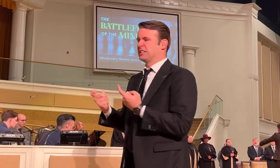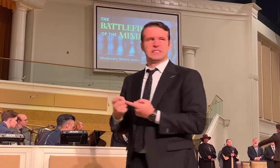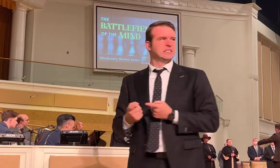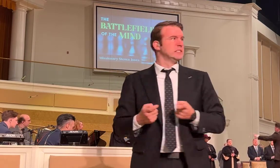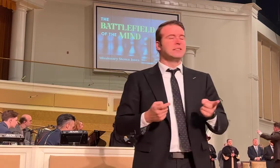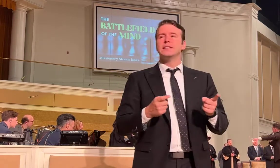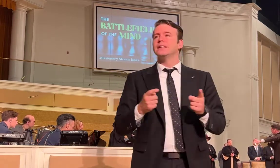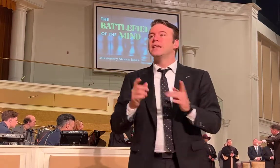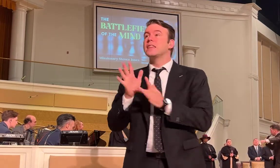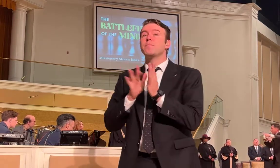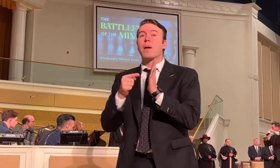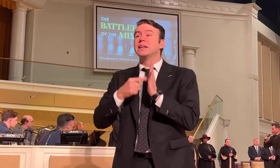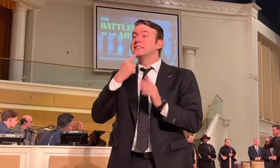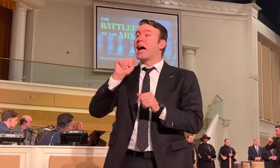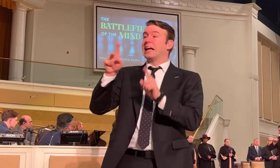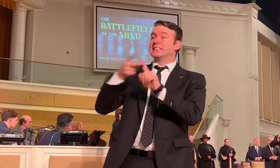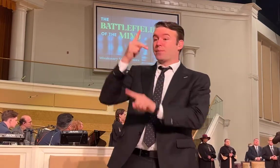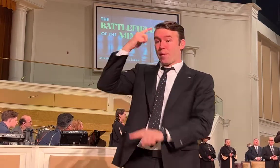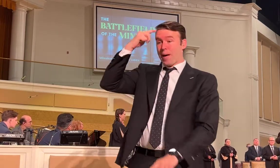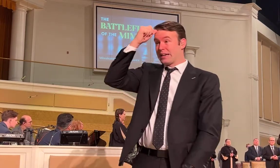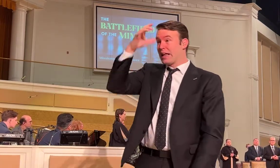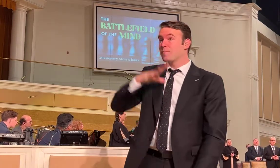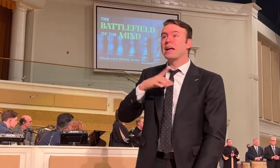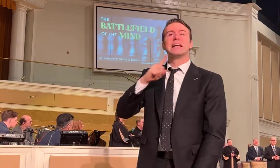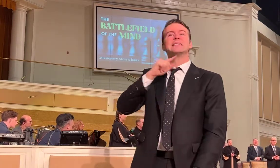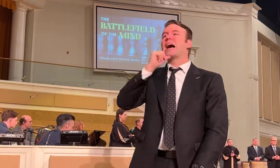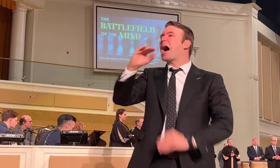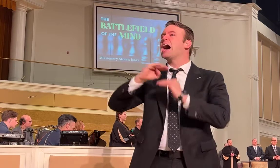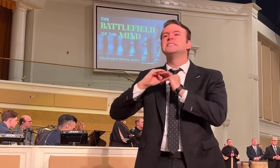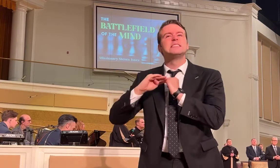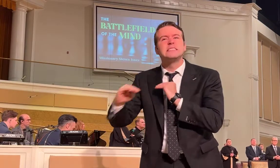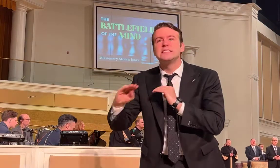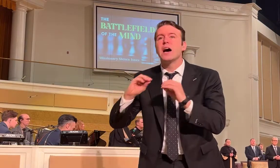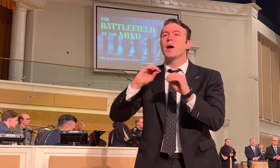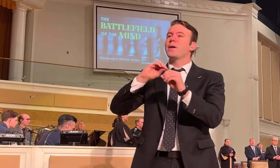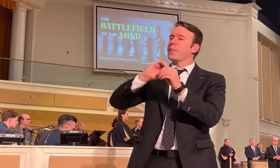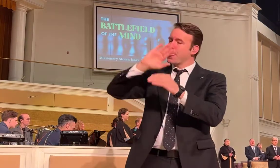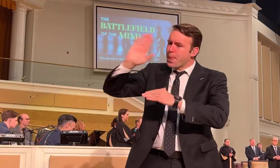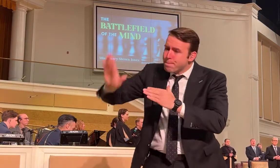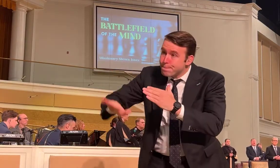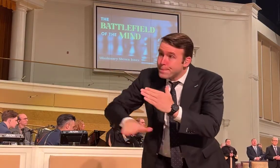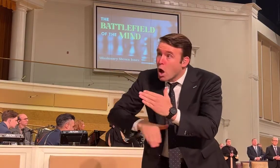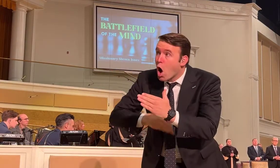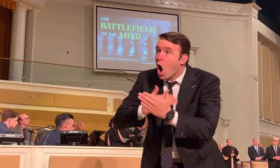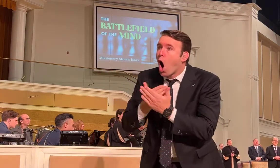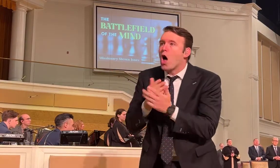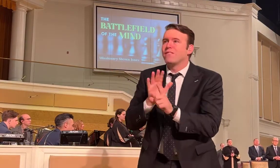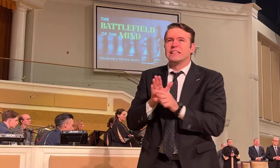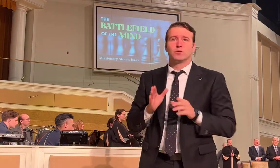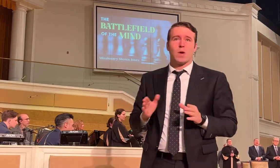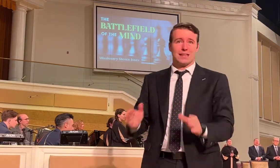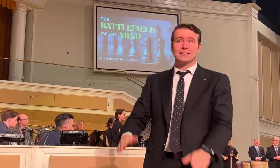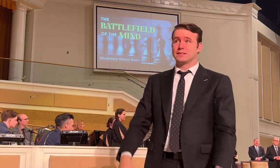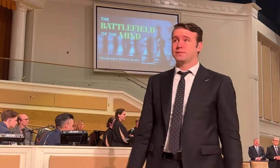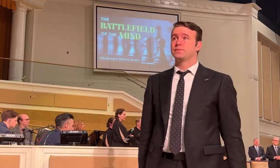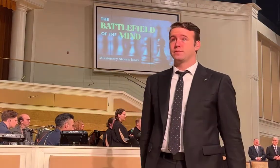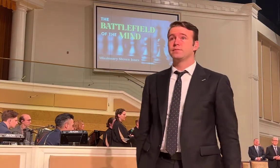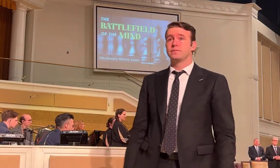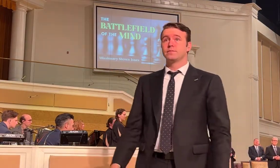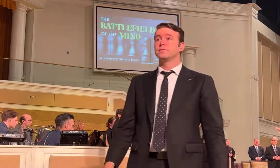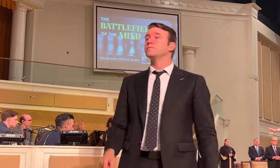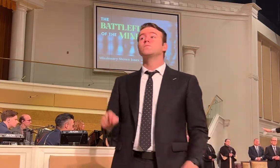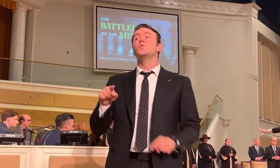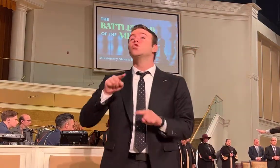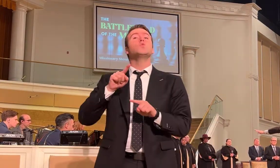a double-minded man is unstable in all of his ways.